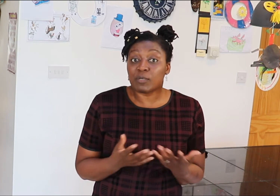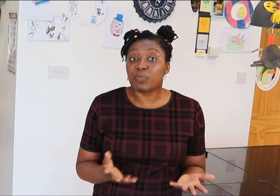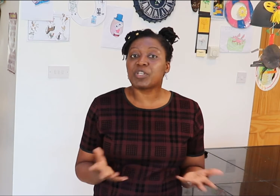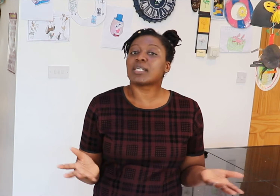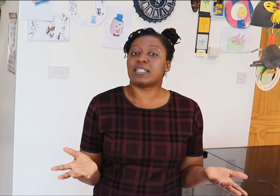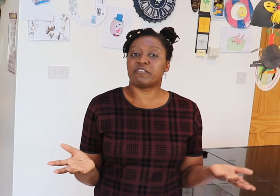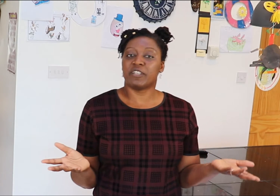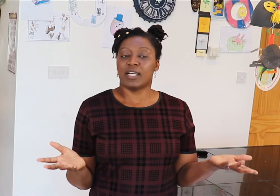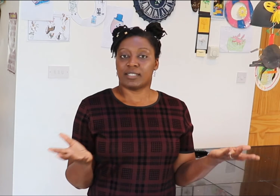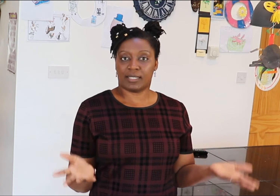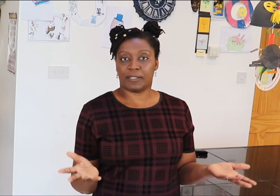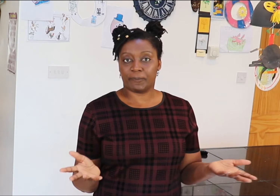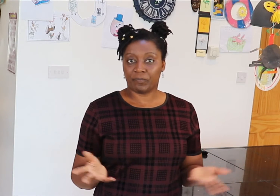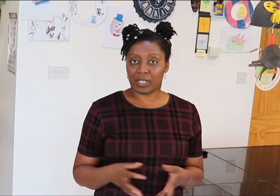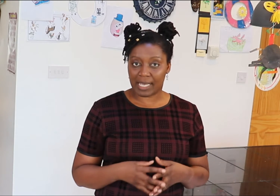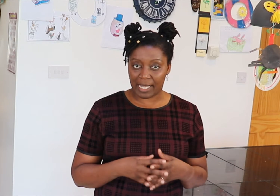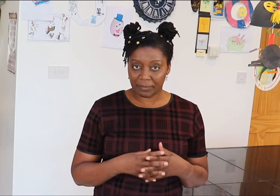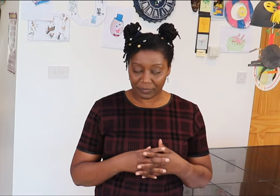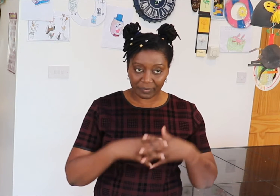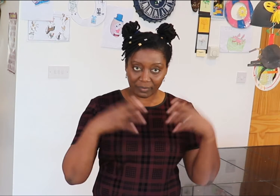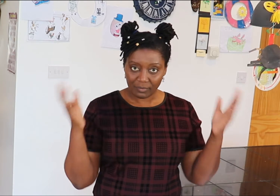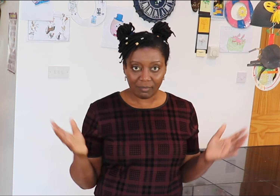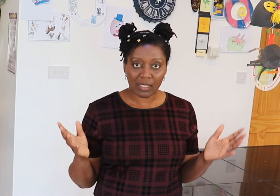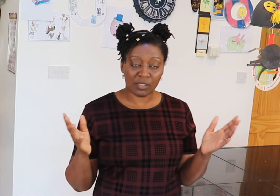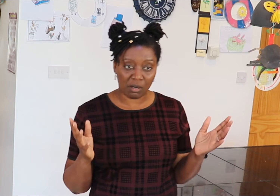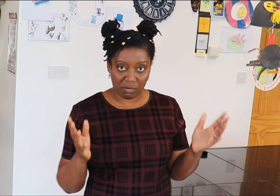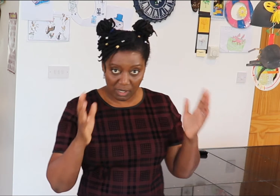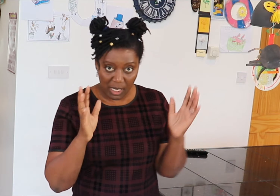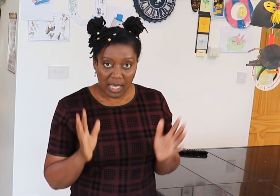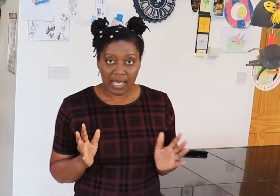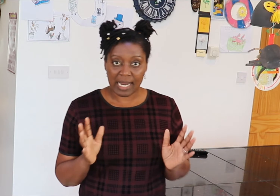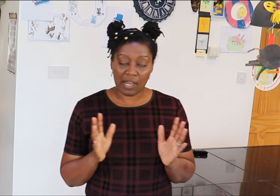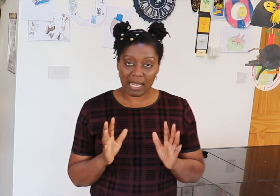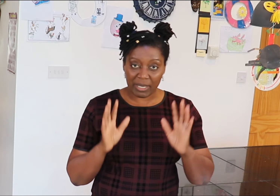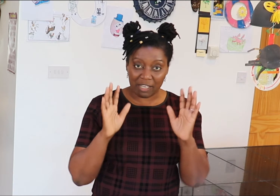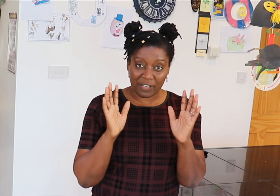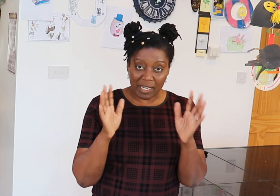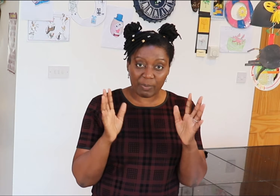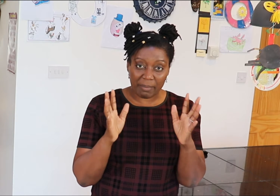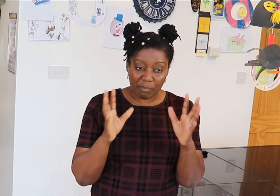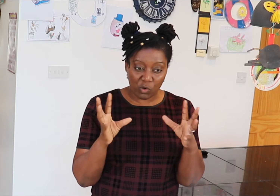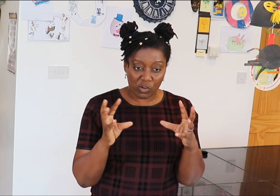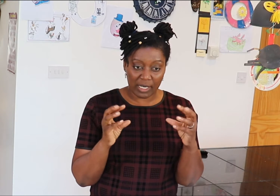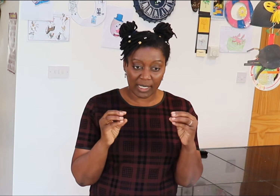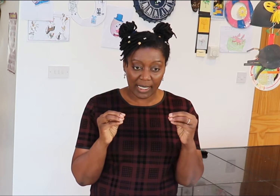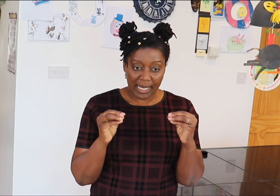the reproductive system. Okay, so now let me give a little bit more